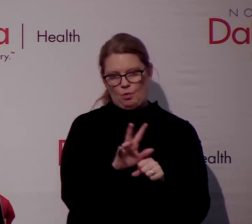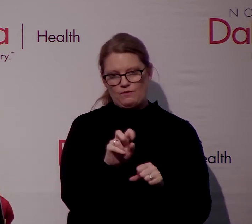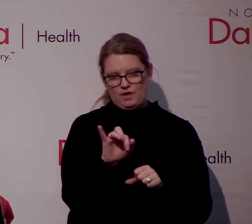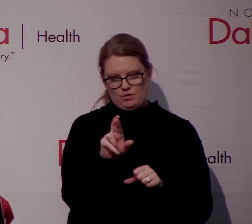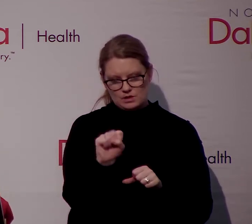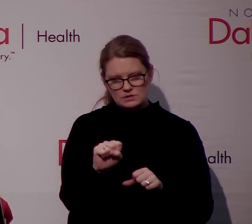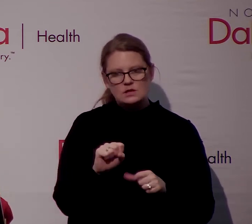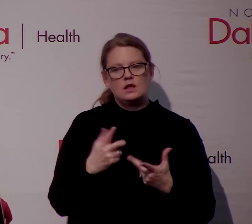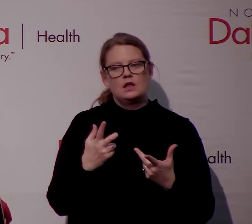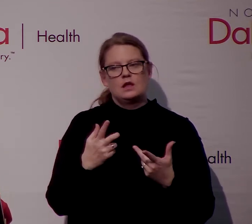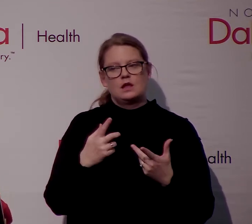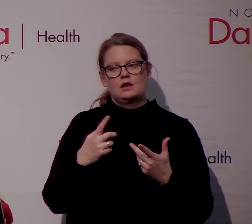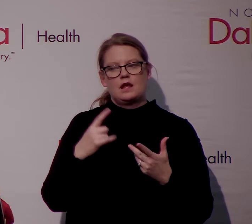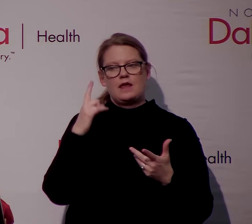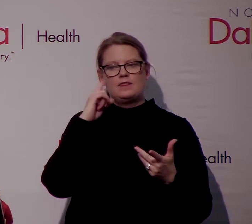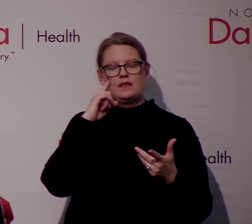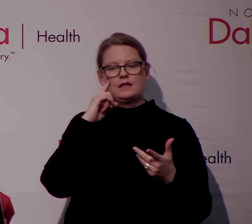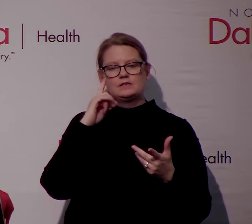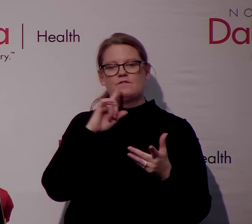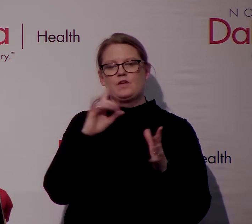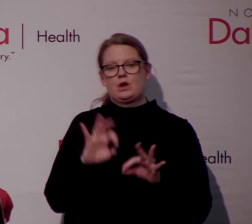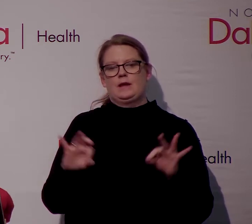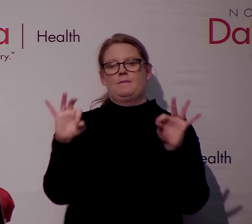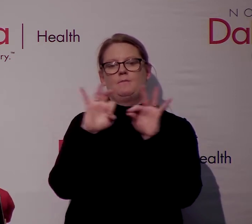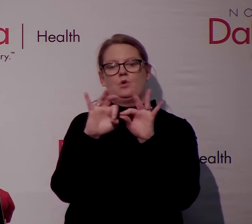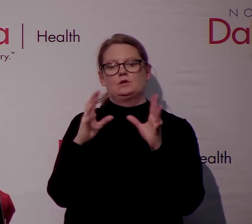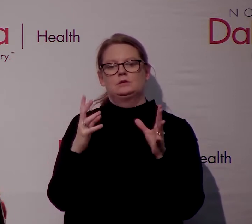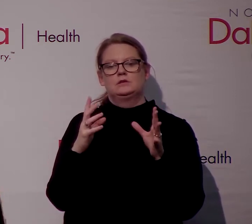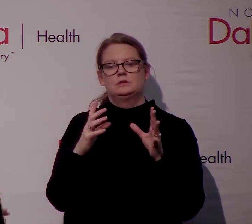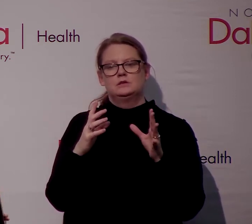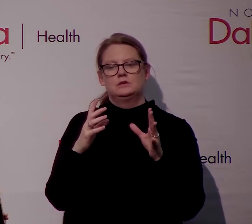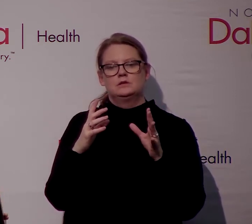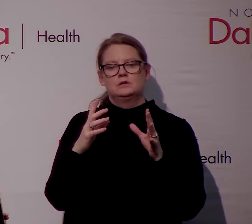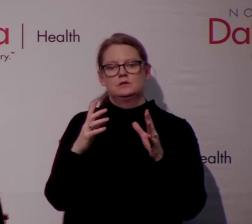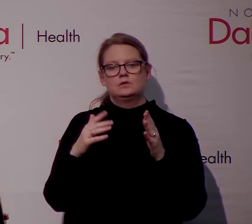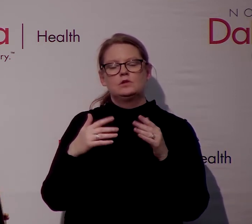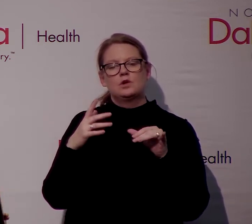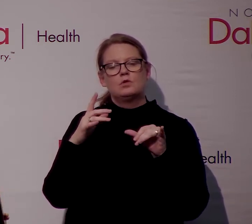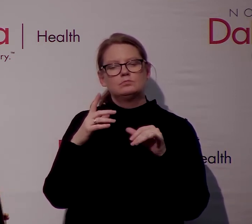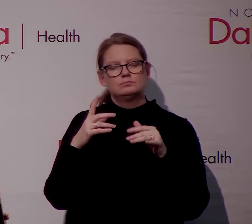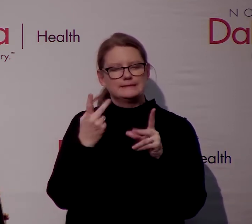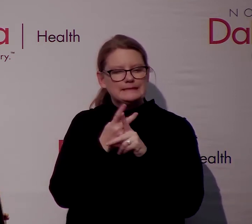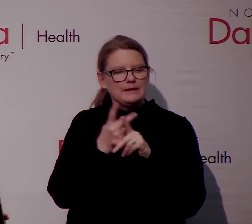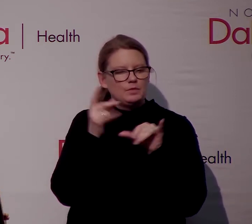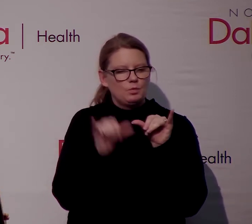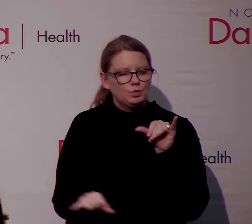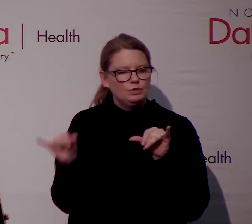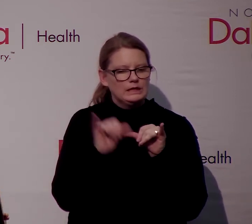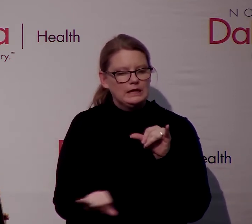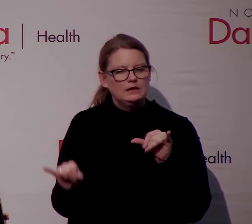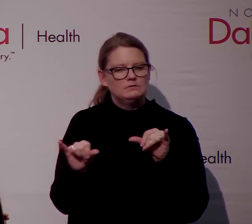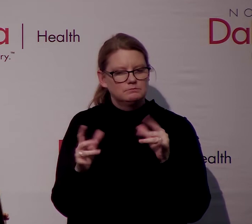in times like these, I believe it's very, very important. Routine and continuity is extremely